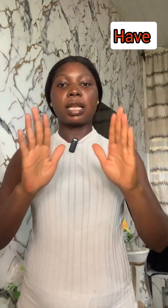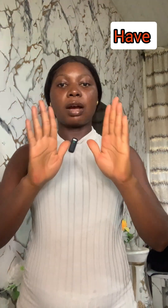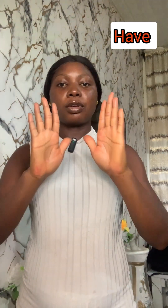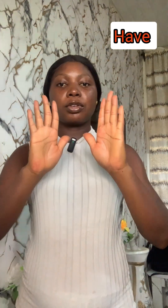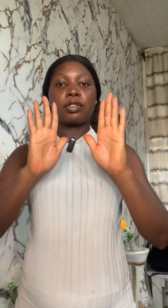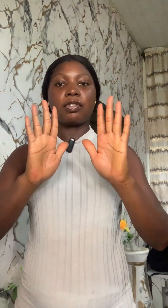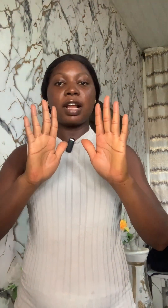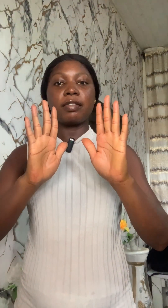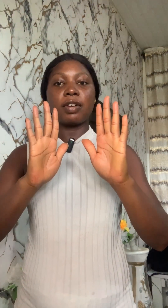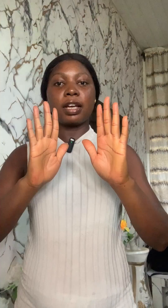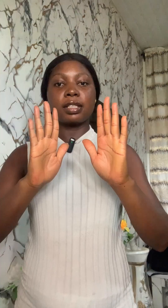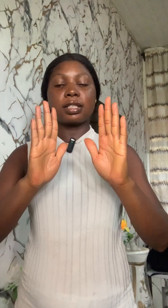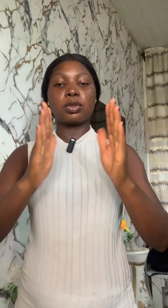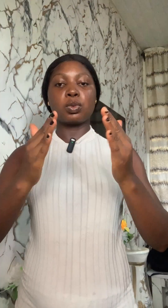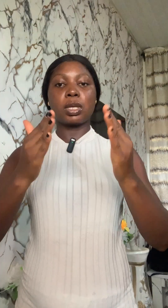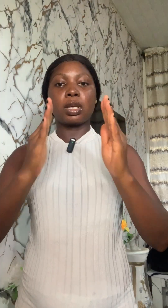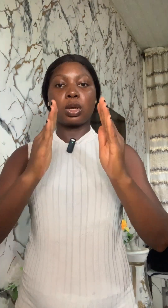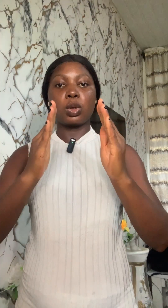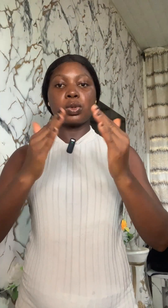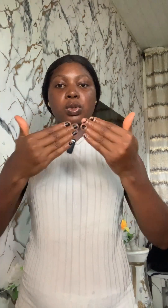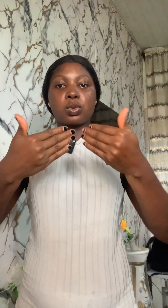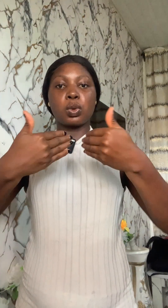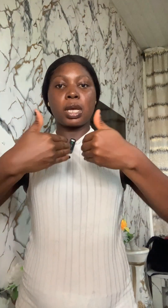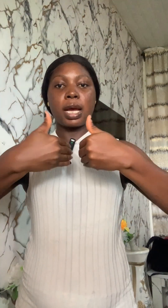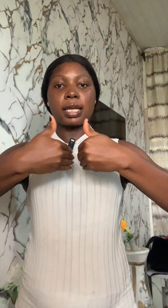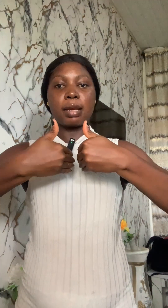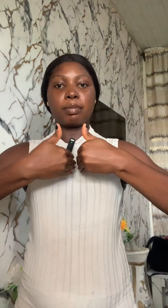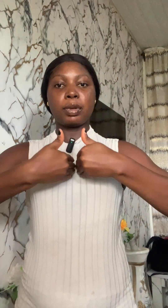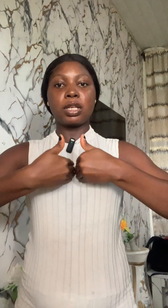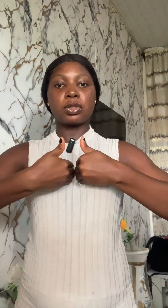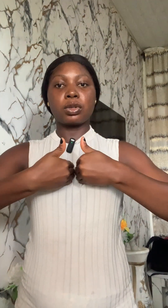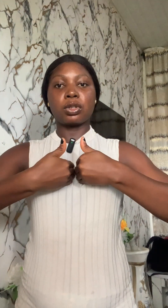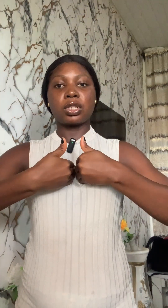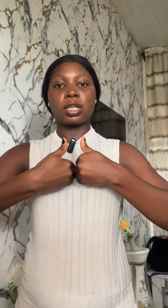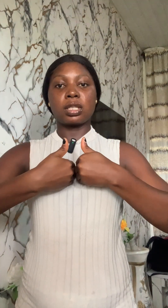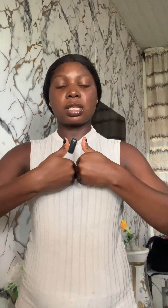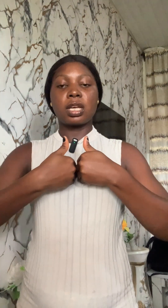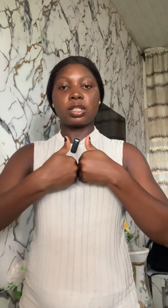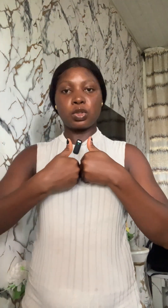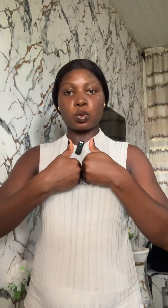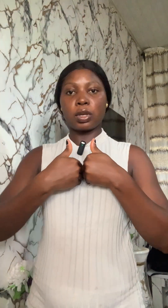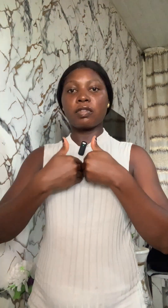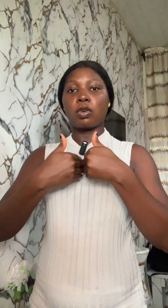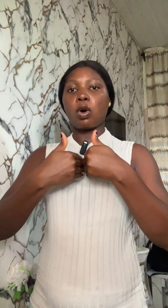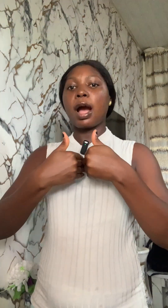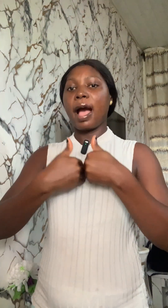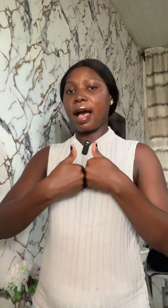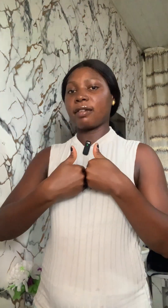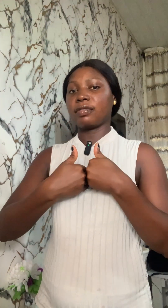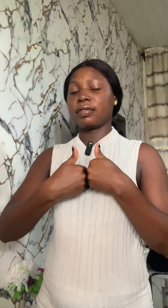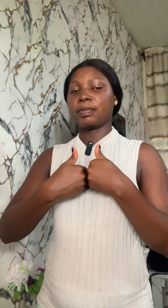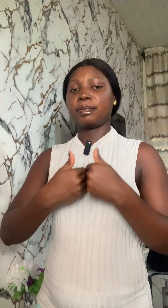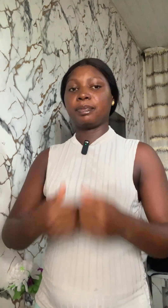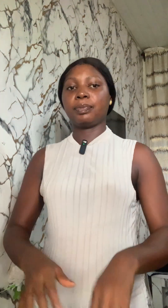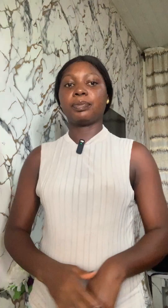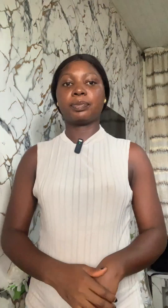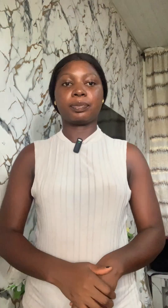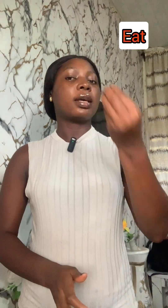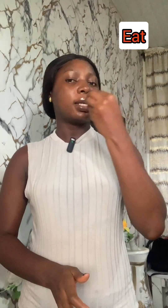Now, your 5 hands this way, close this way, and then placed on your chest this way for have.